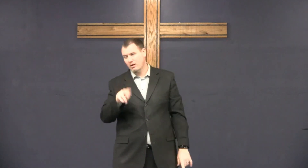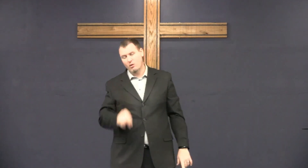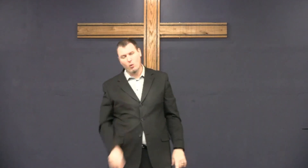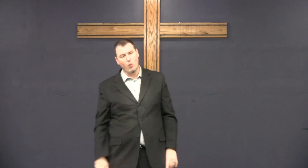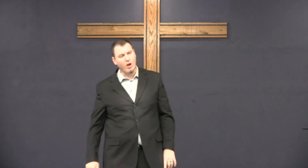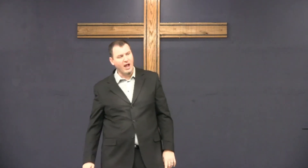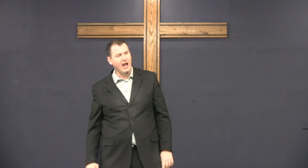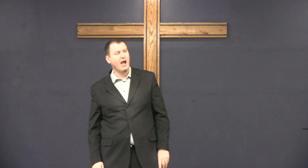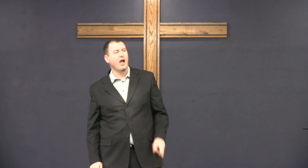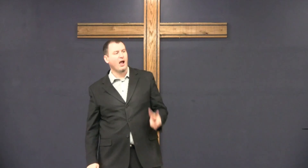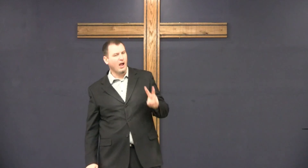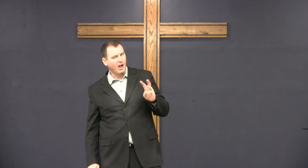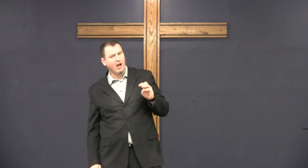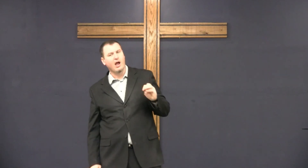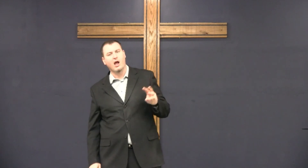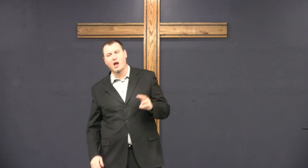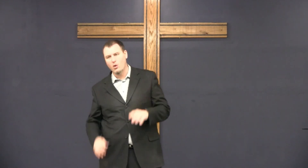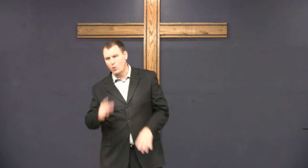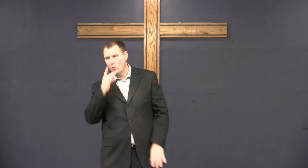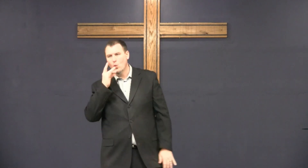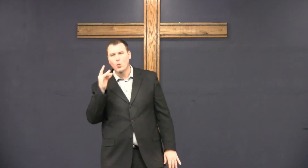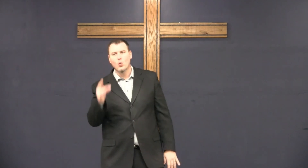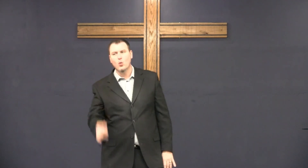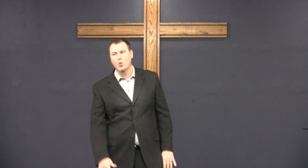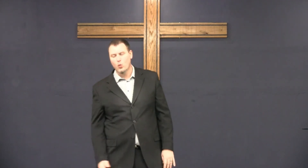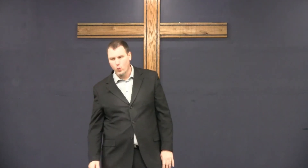And the bacon was really, really good.